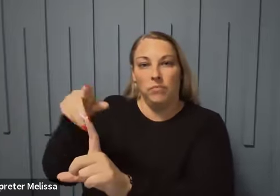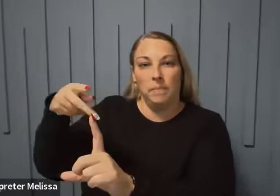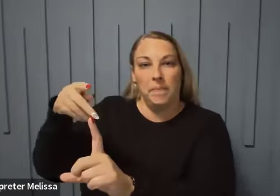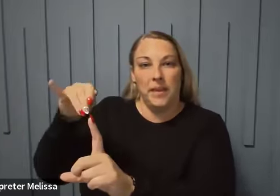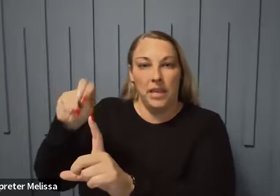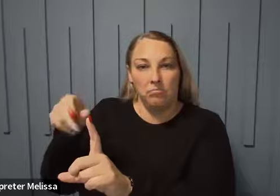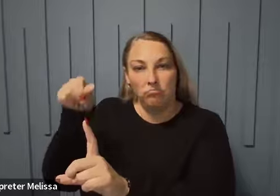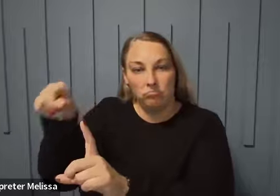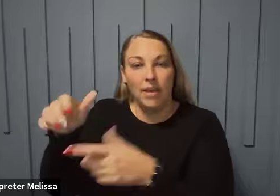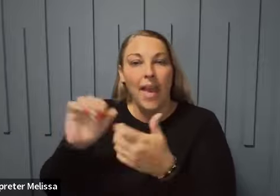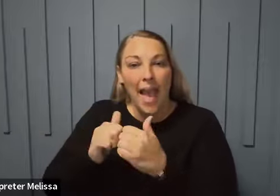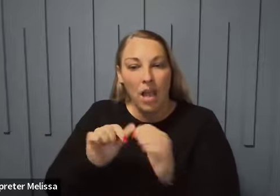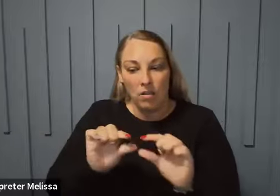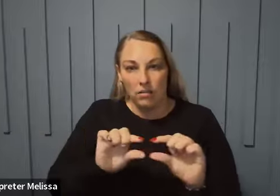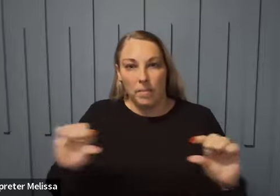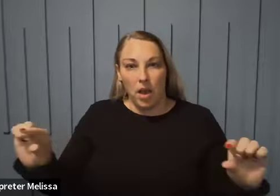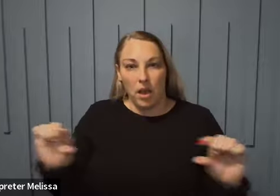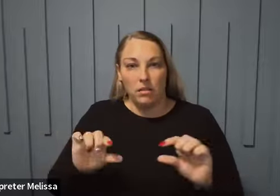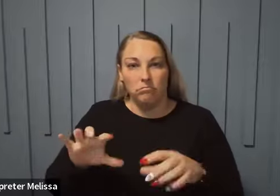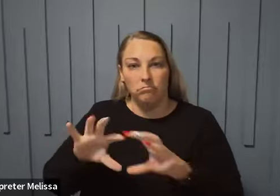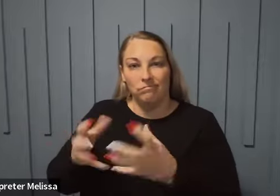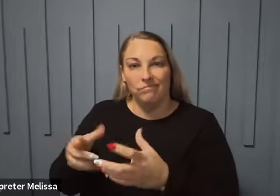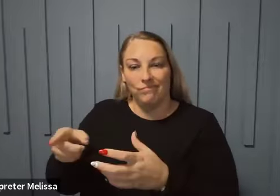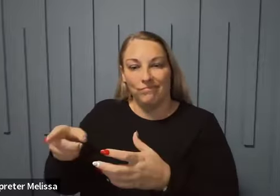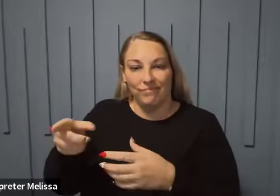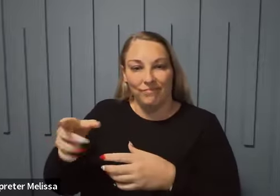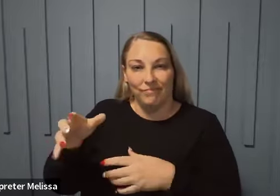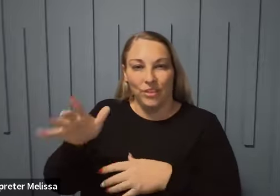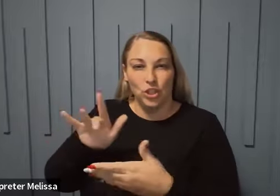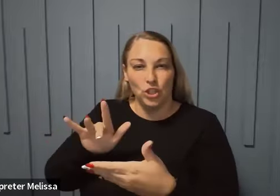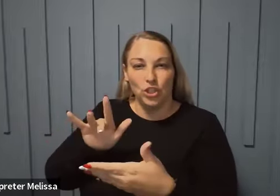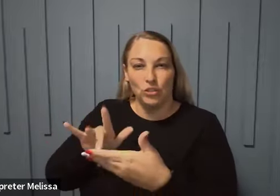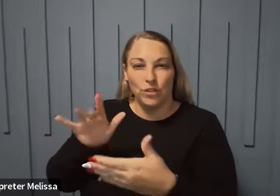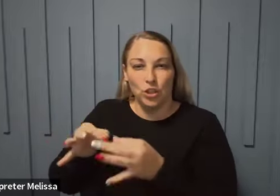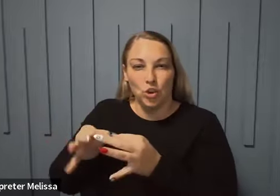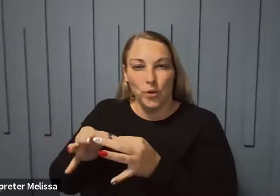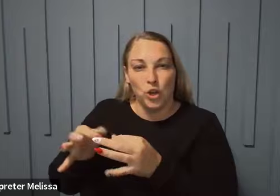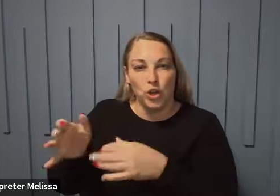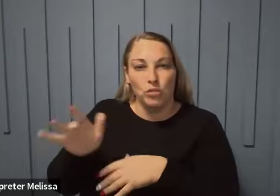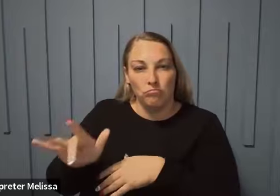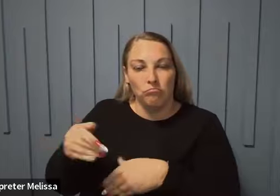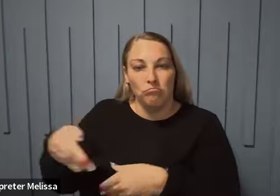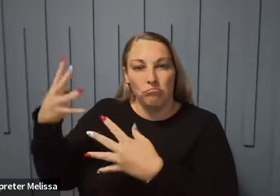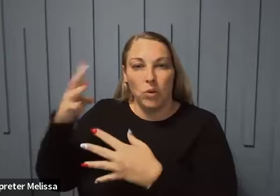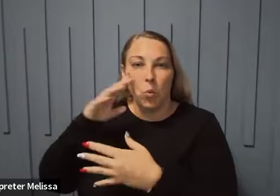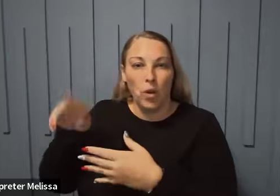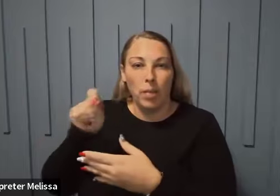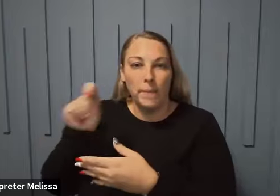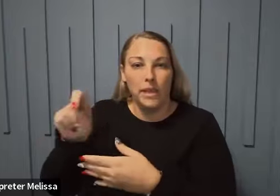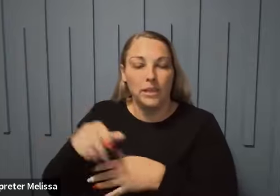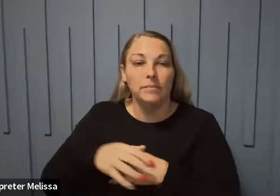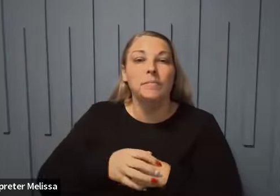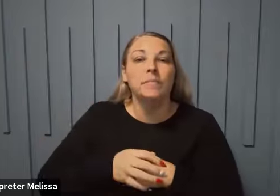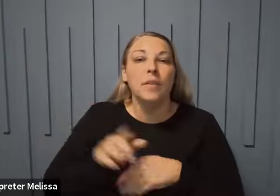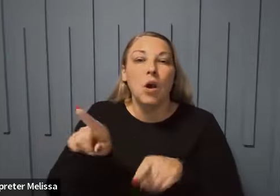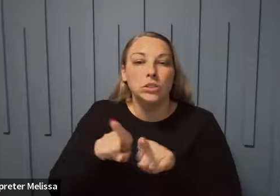can click on the interpretation button on the bottom of your screen. Captions will also be available on the bottom